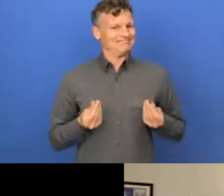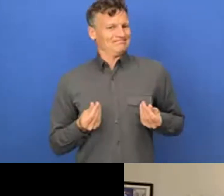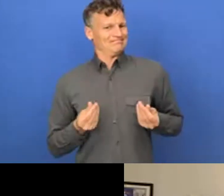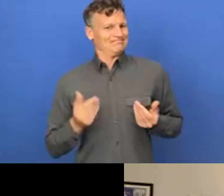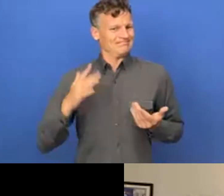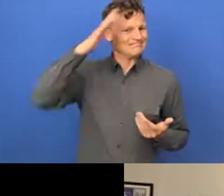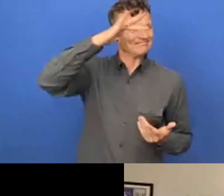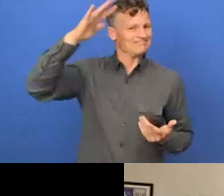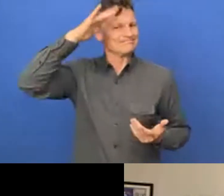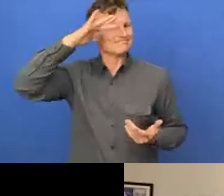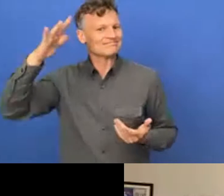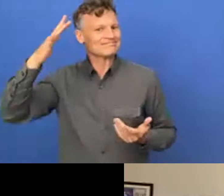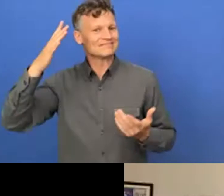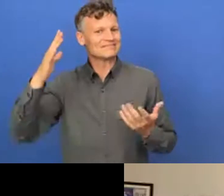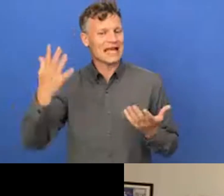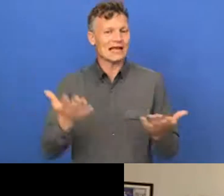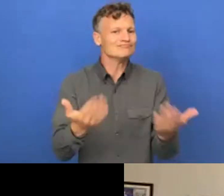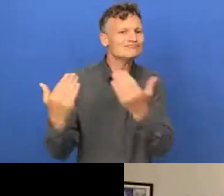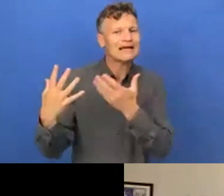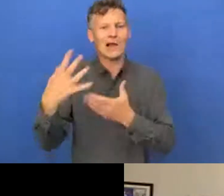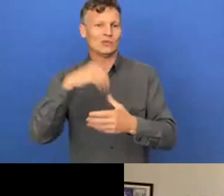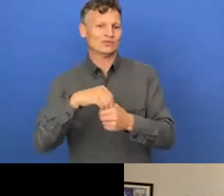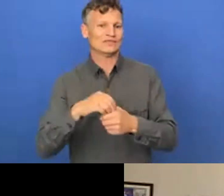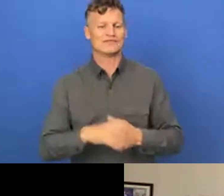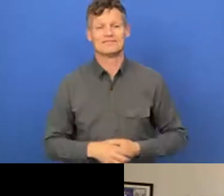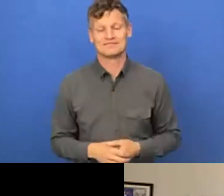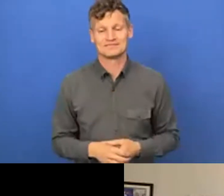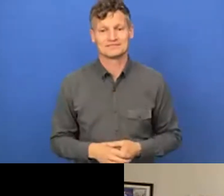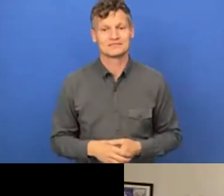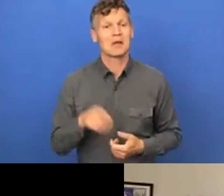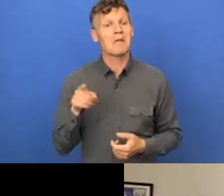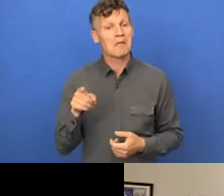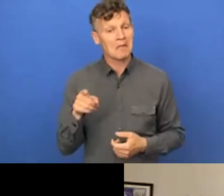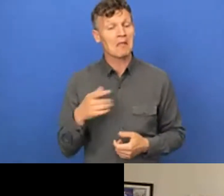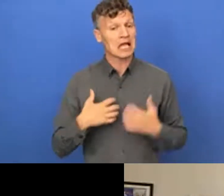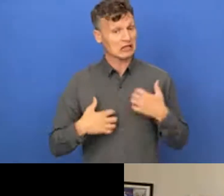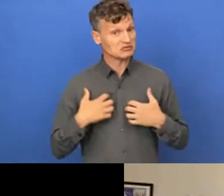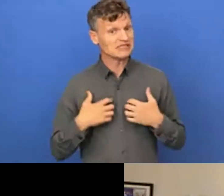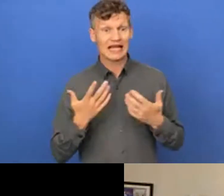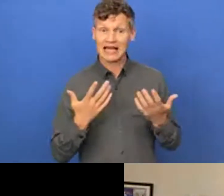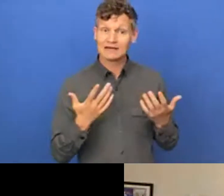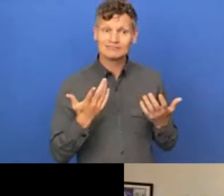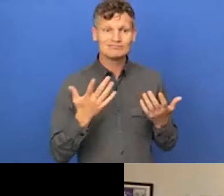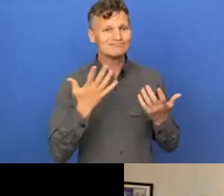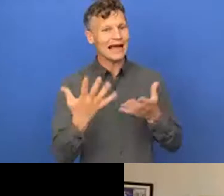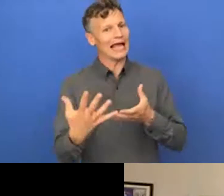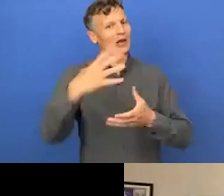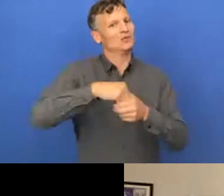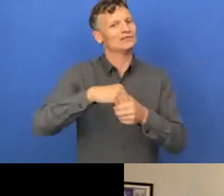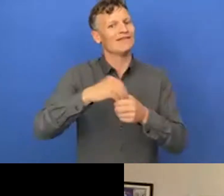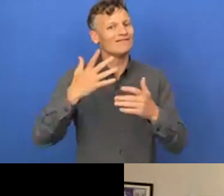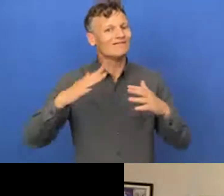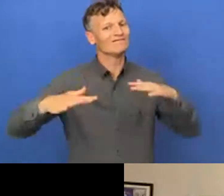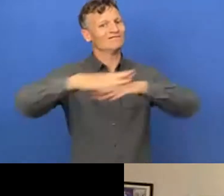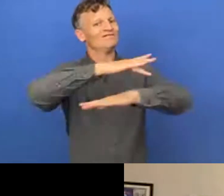So the inclusive environment is not just for learners, it's really the whole school. When we talk about